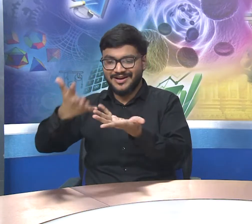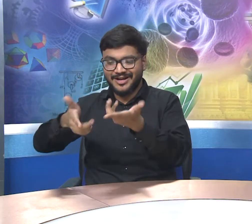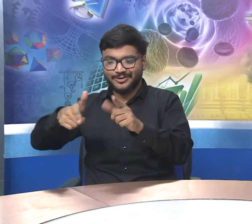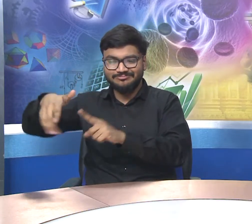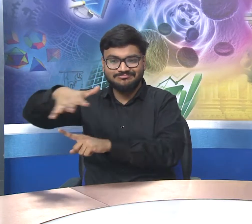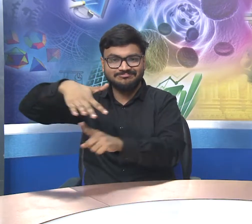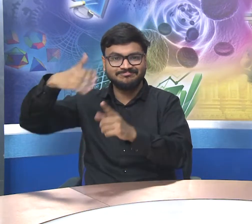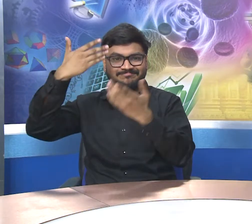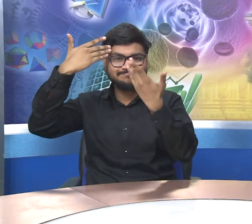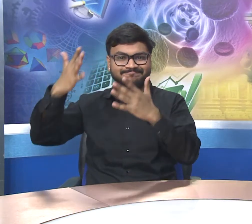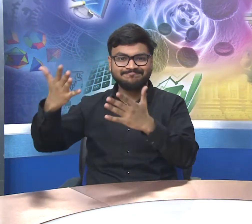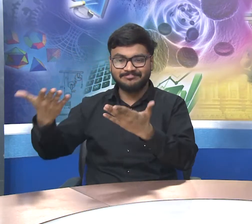life.